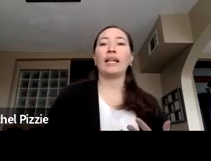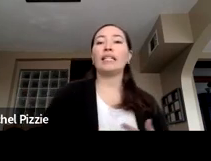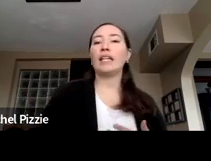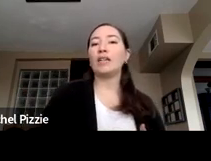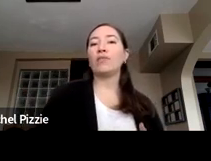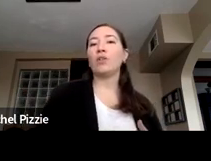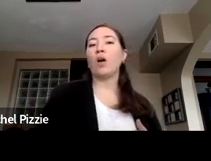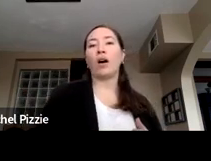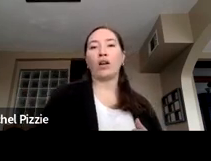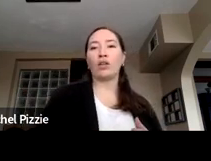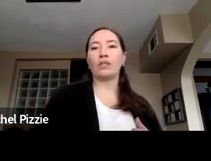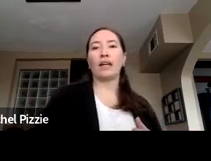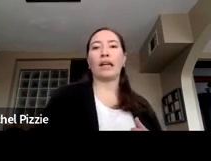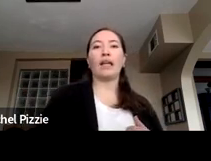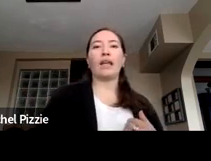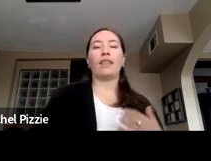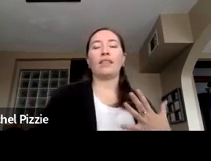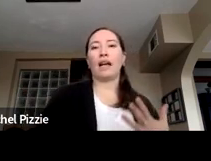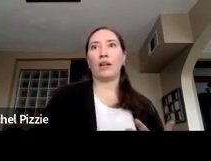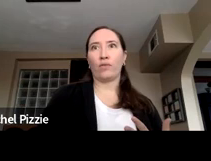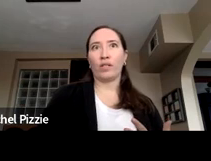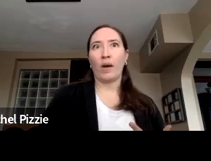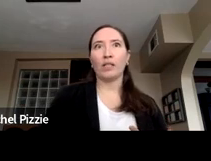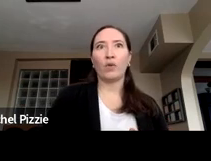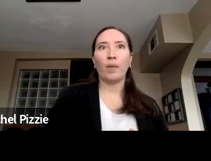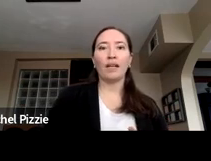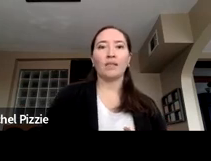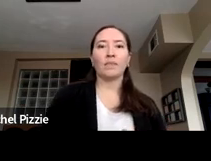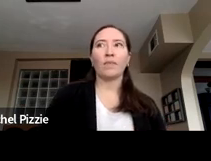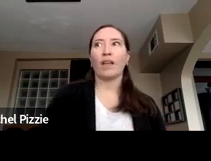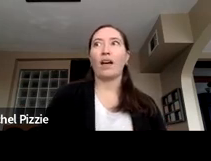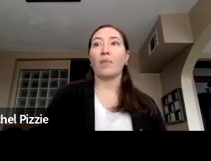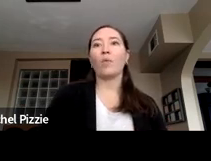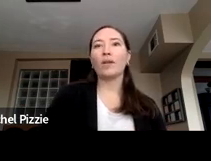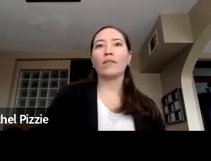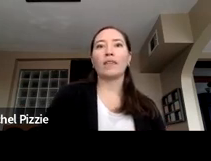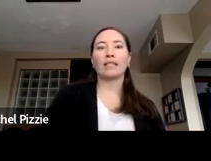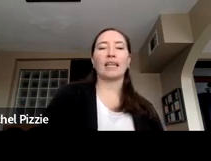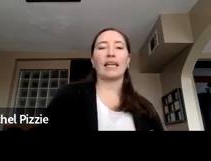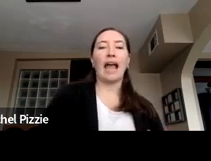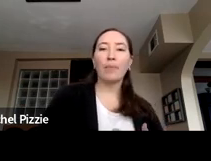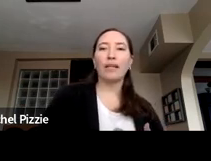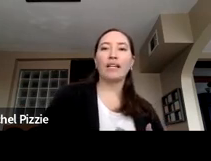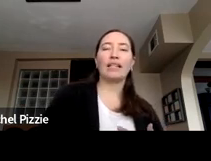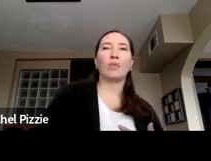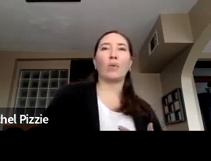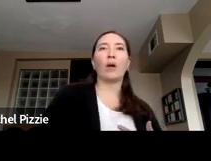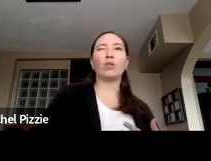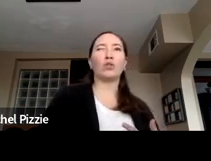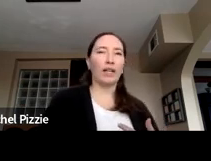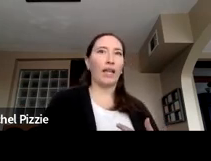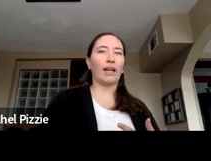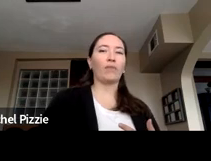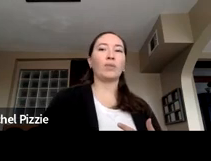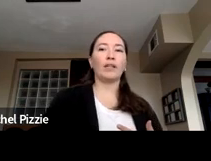do is, if you are using this kind of response format, one of the things that can happen is what we